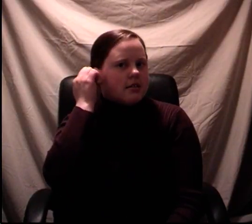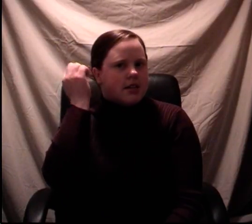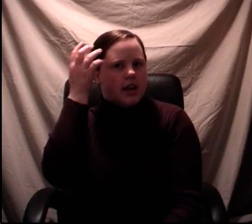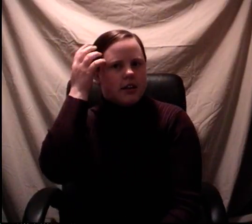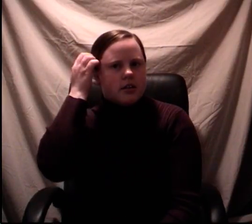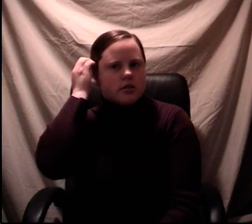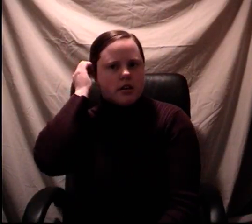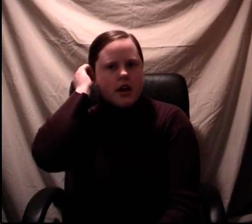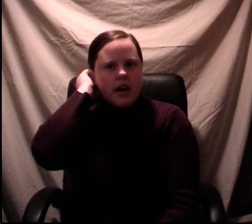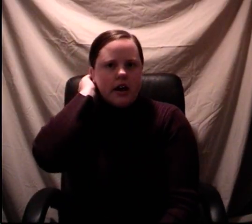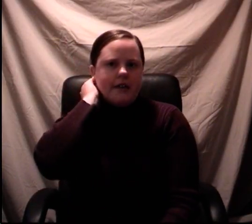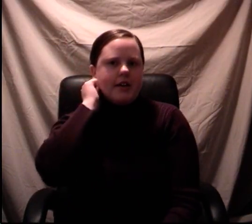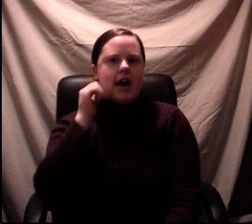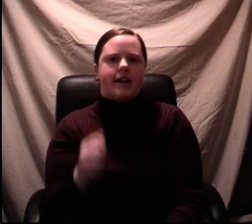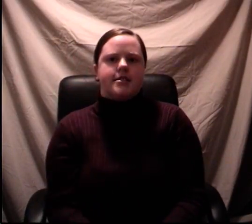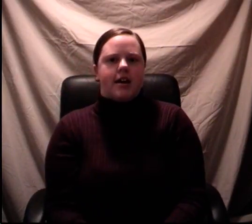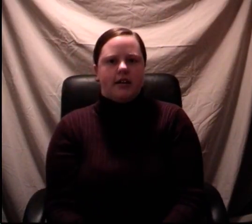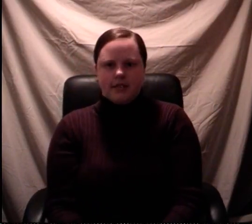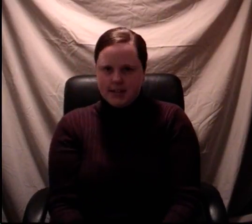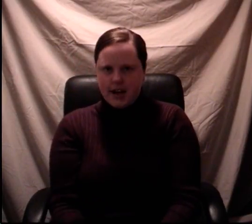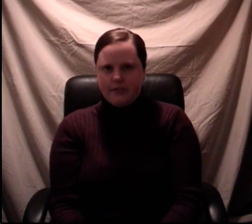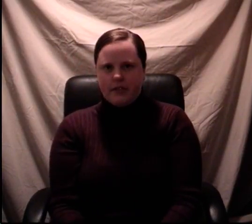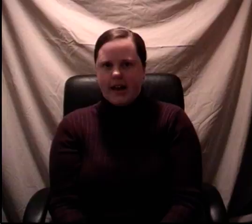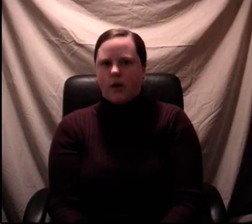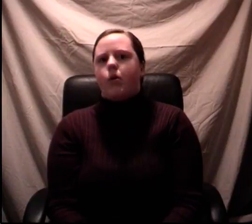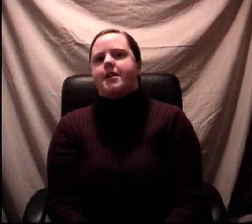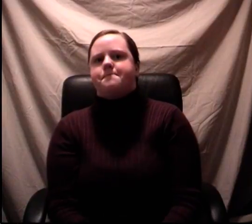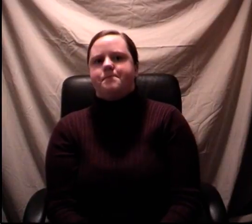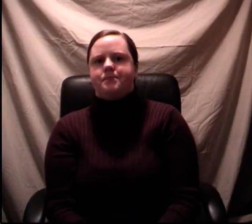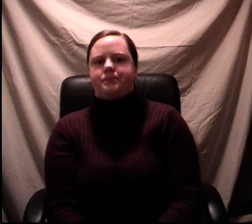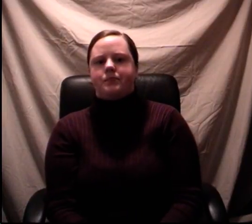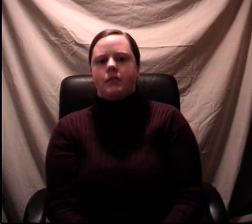to English of ASL Deaf Like What?